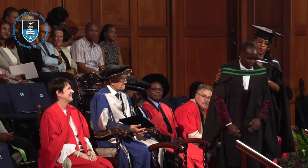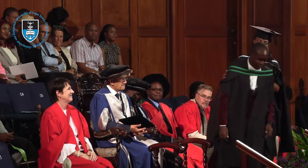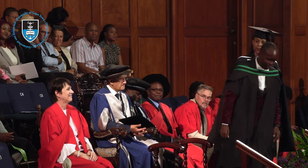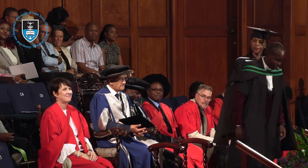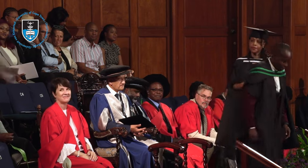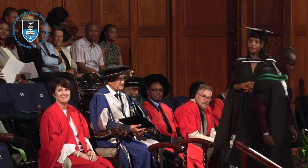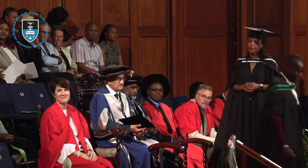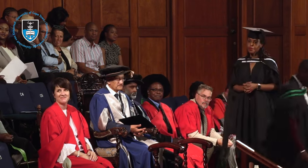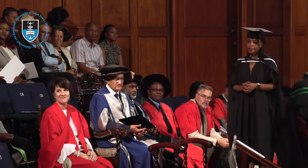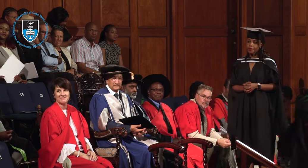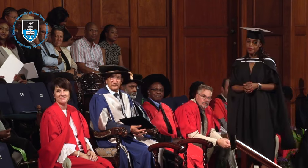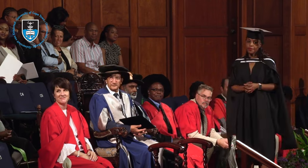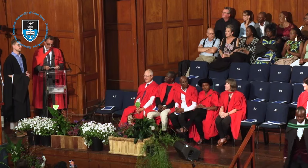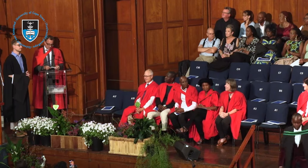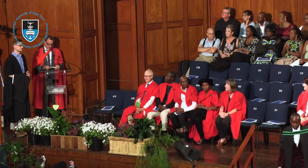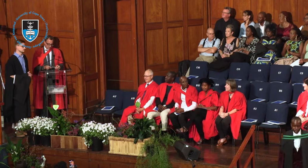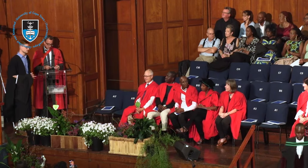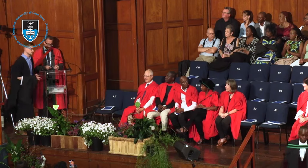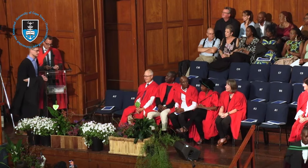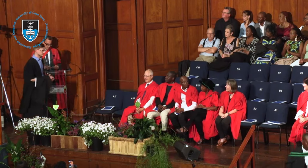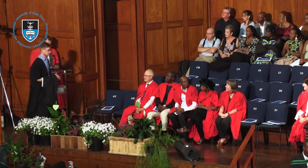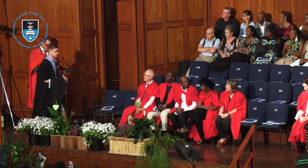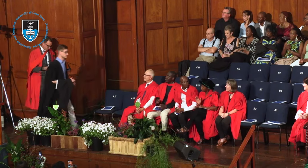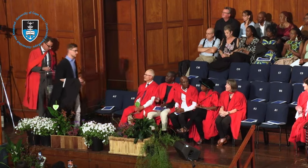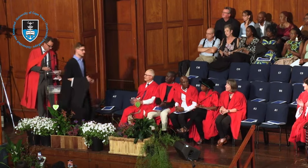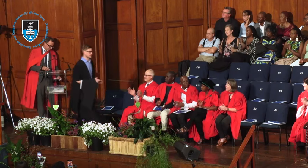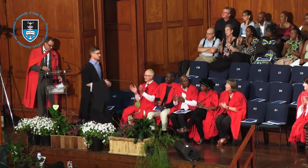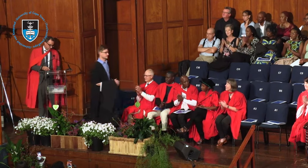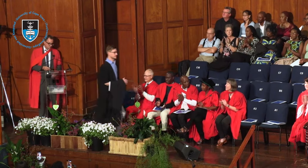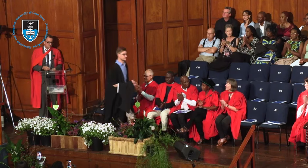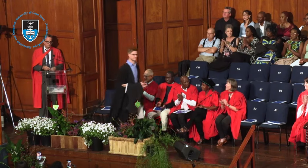For Master of Science in Engineering, Matthew Robert Church.